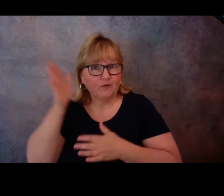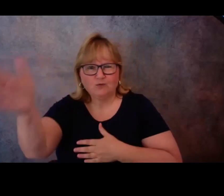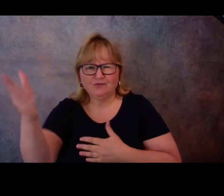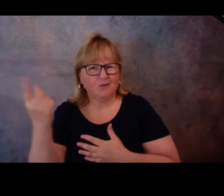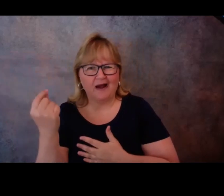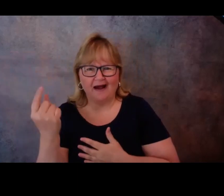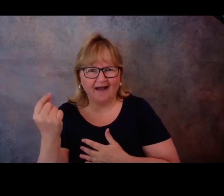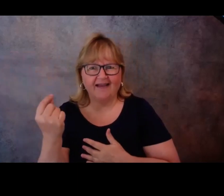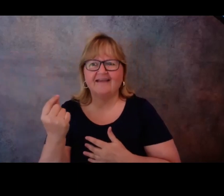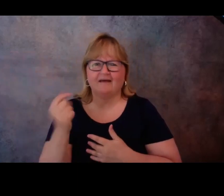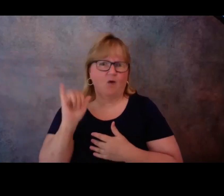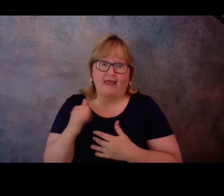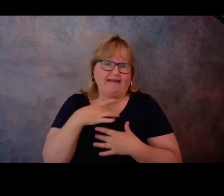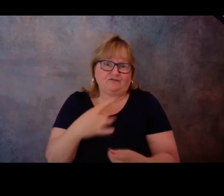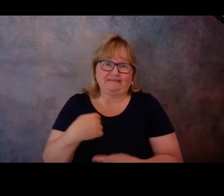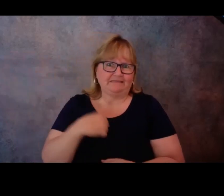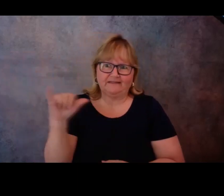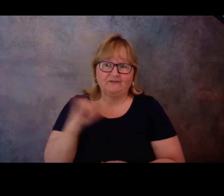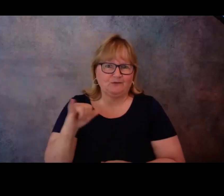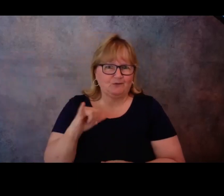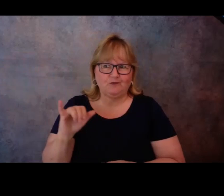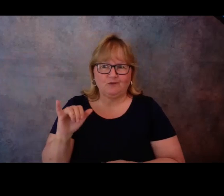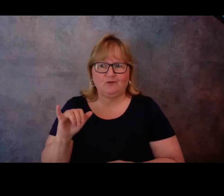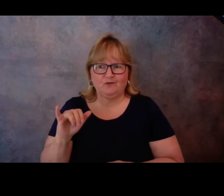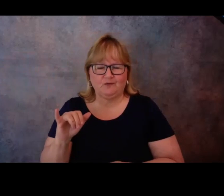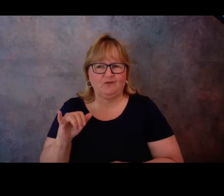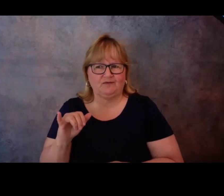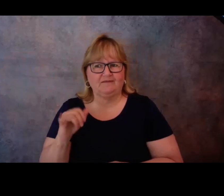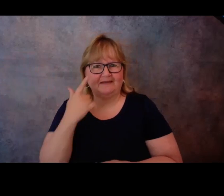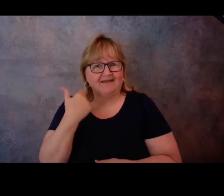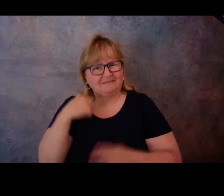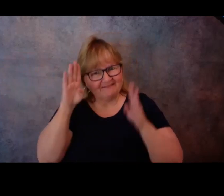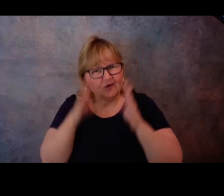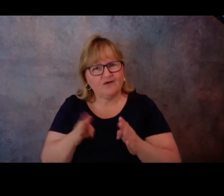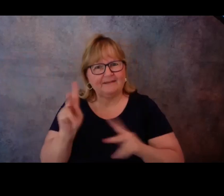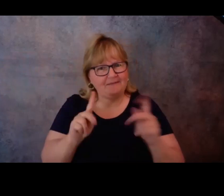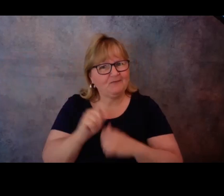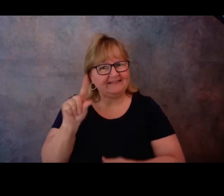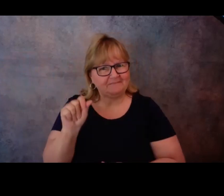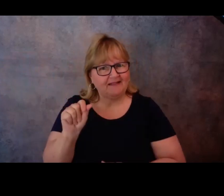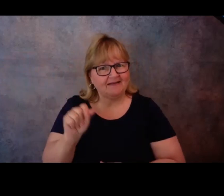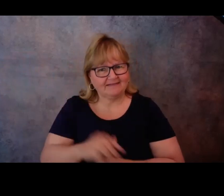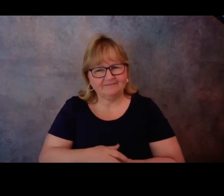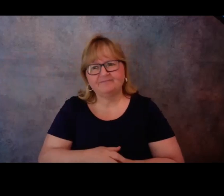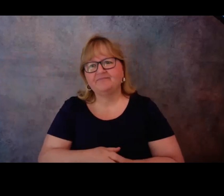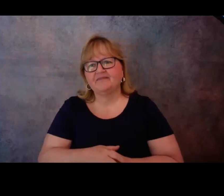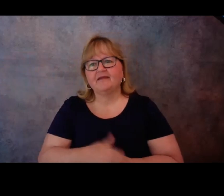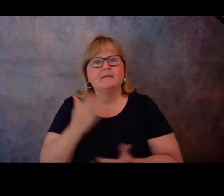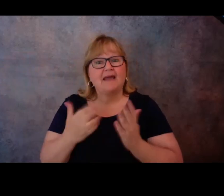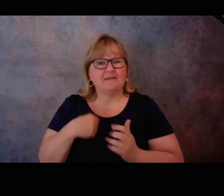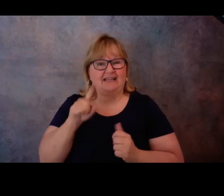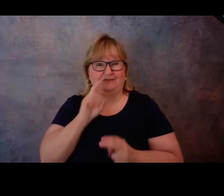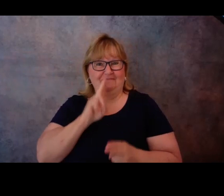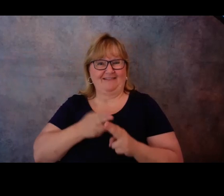something that interests me as special rapporteur on the rights of persons with disabilities. Maybe I should have mentioned